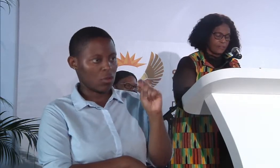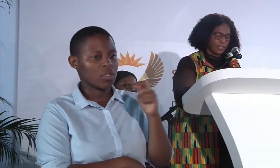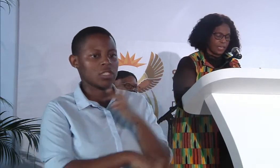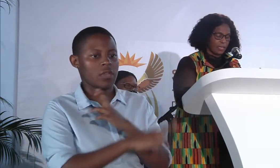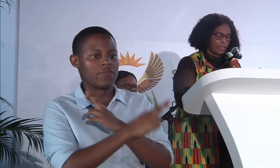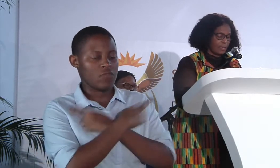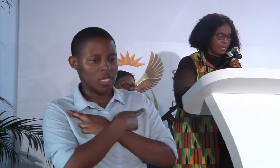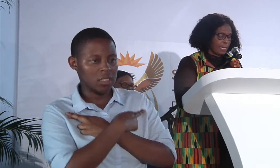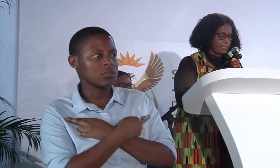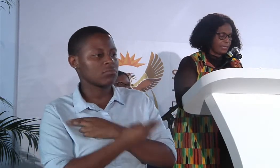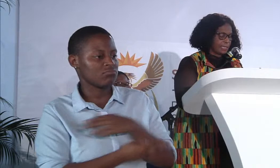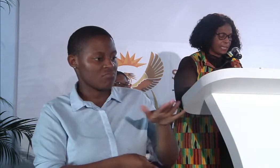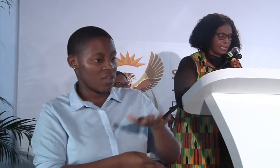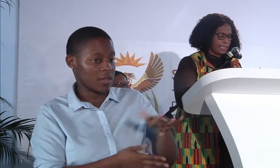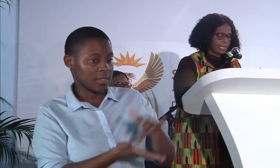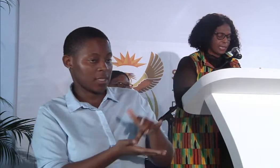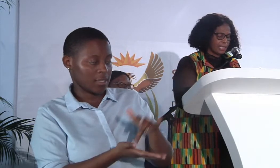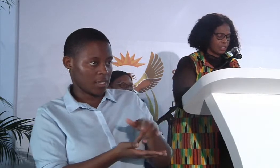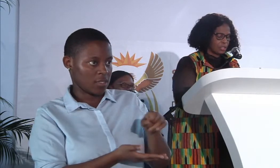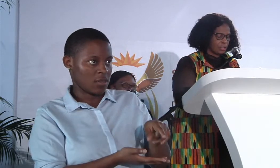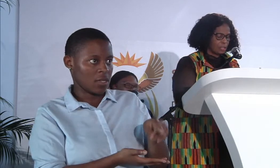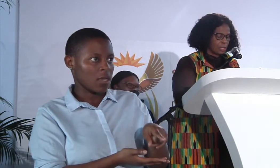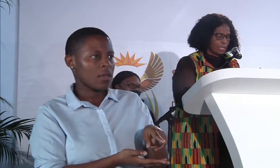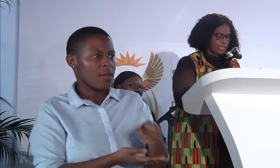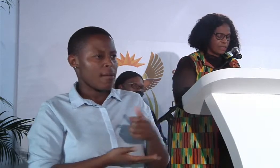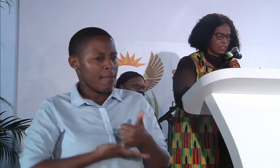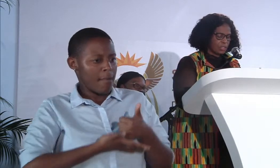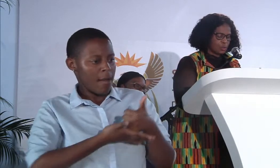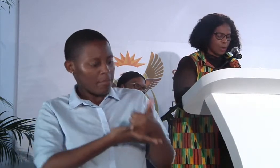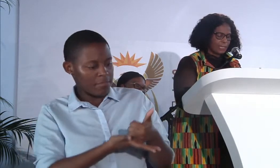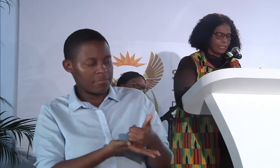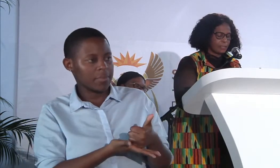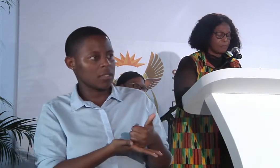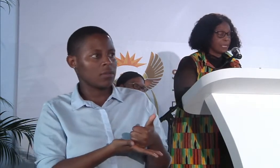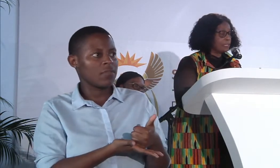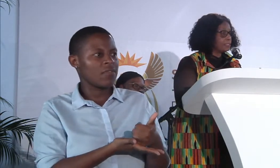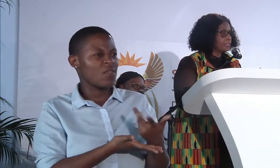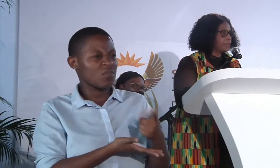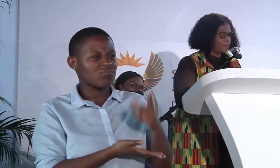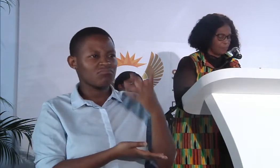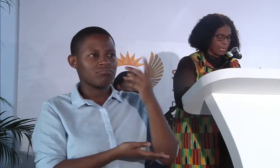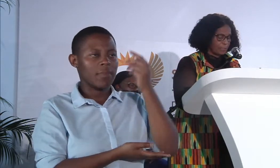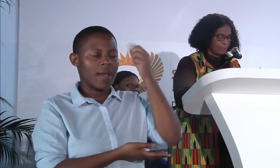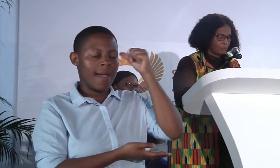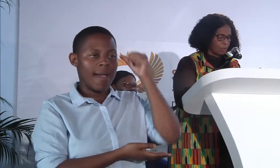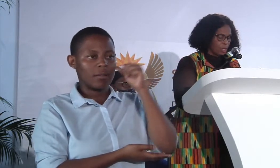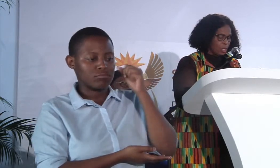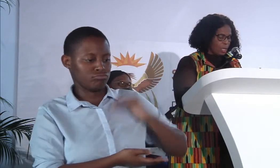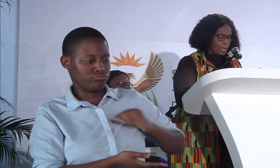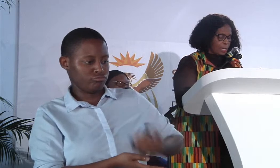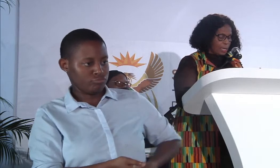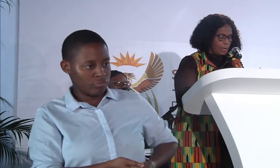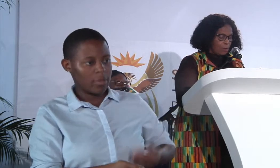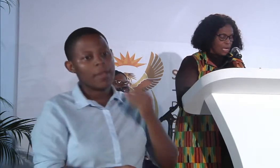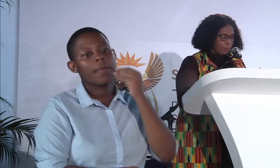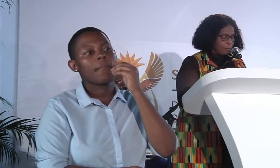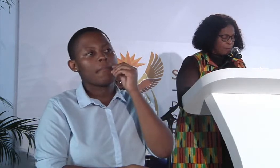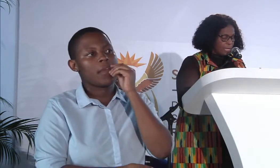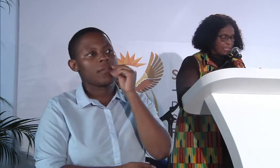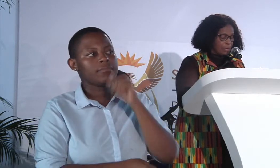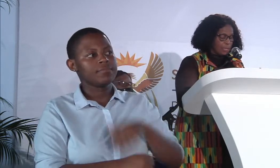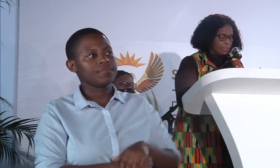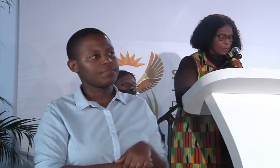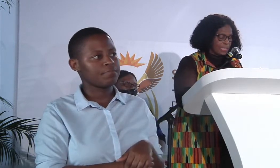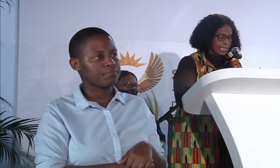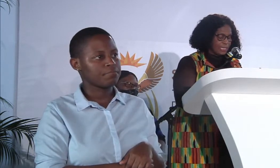alternative care and reintegration services to adult males and females. Honorable